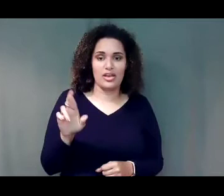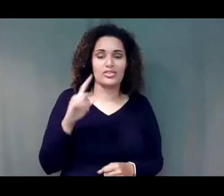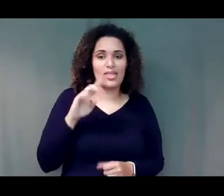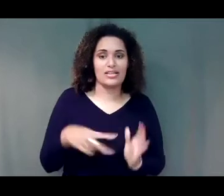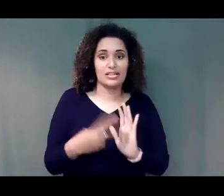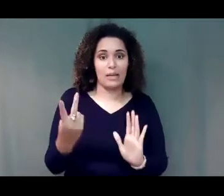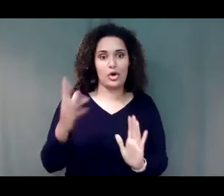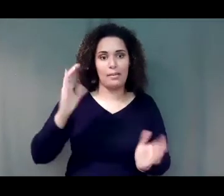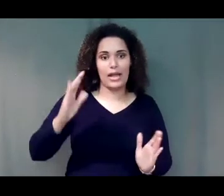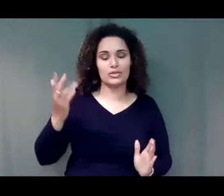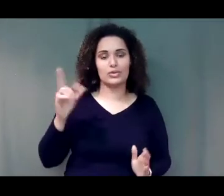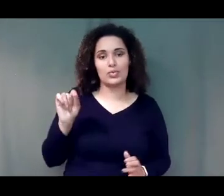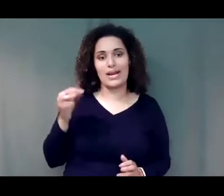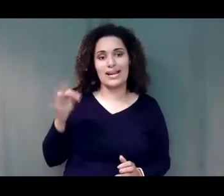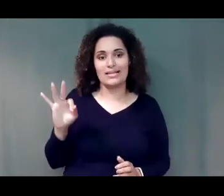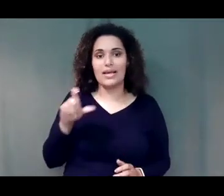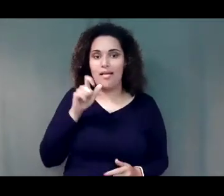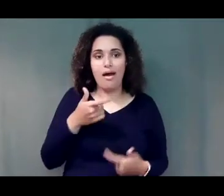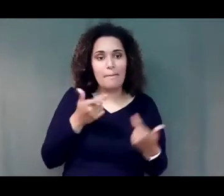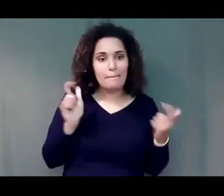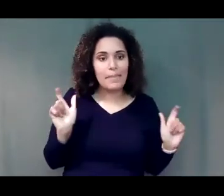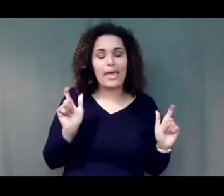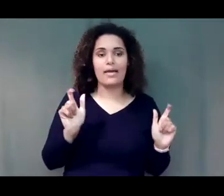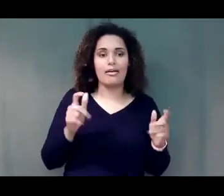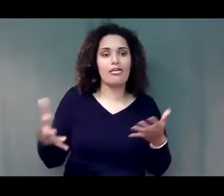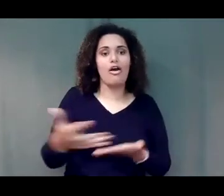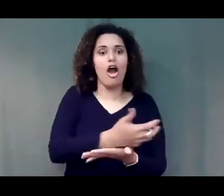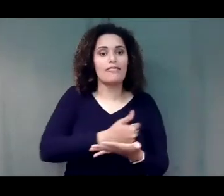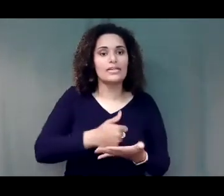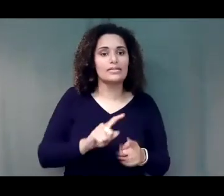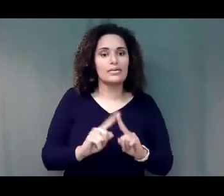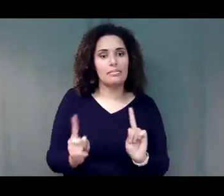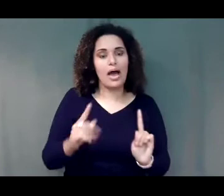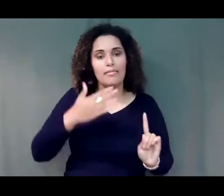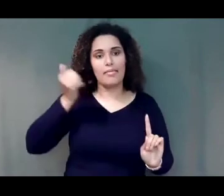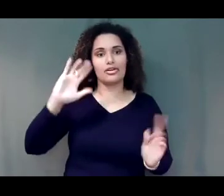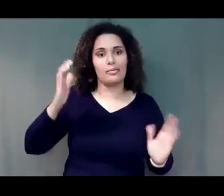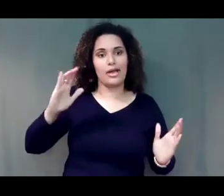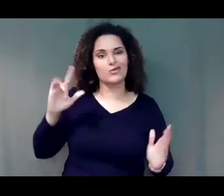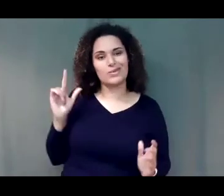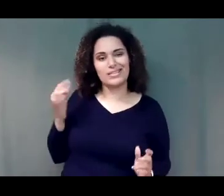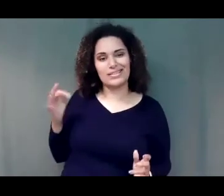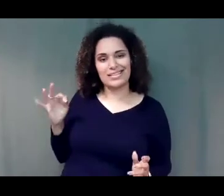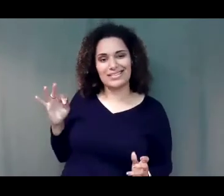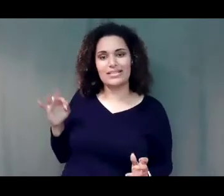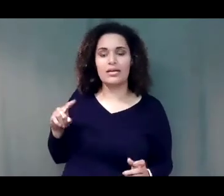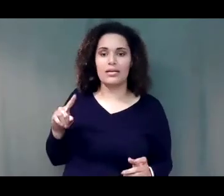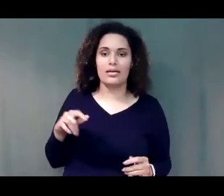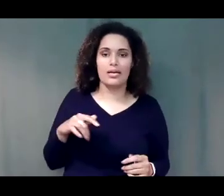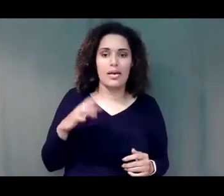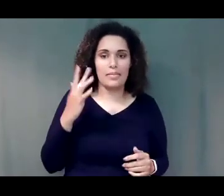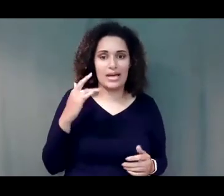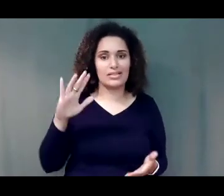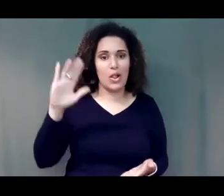19. So it wasn't a huge harvest of Viognier, but it was a lot better than it was in 19, where we got very low